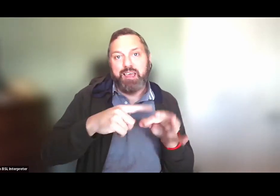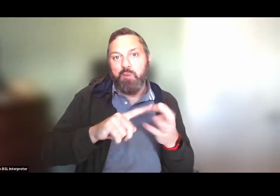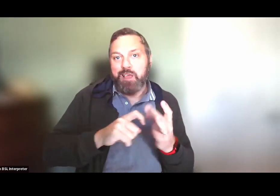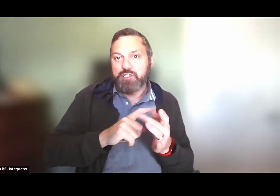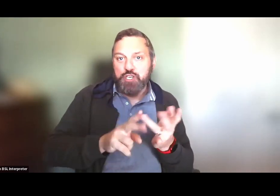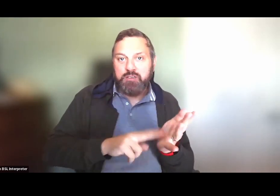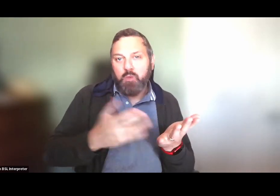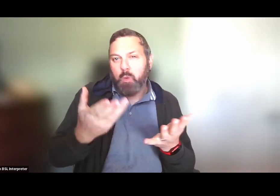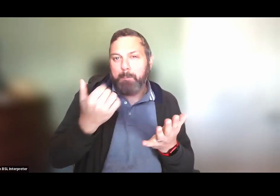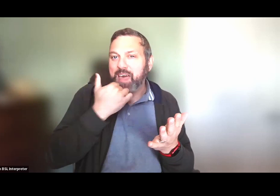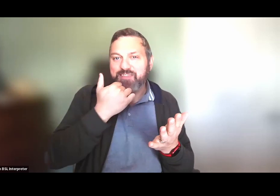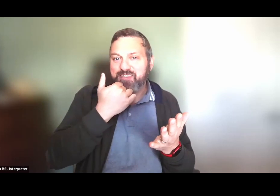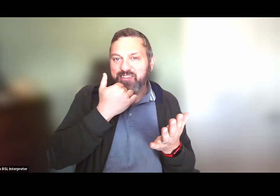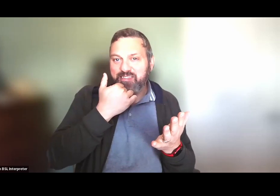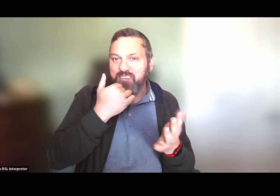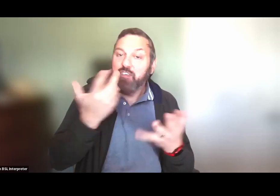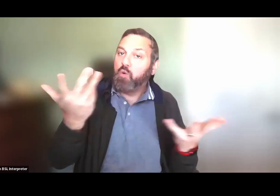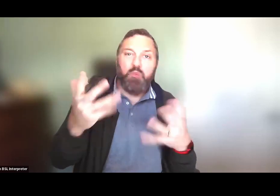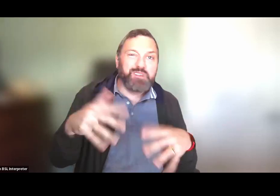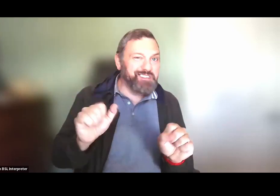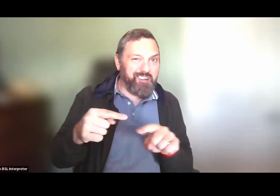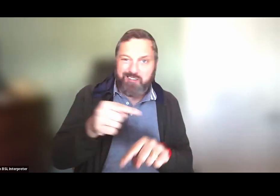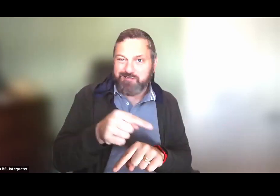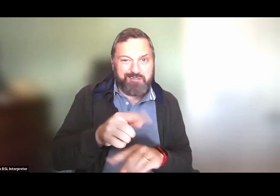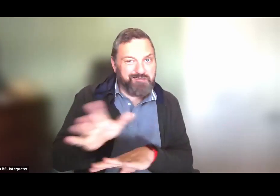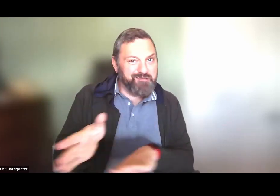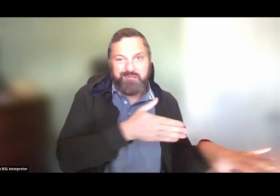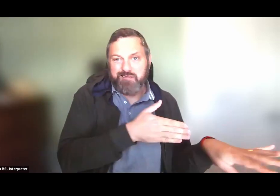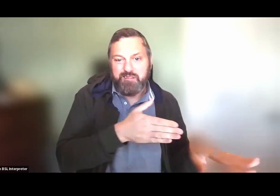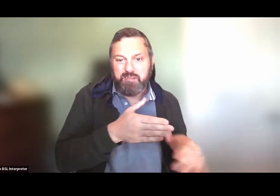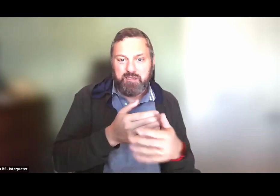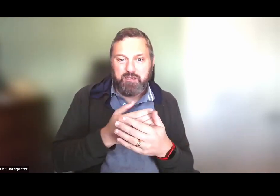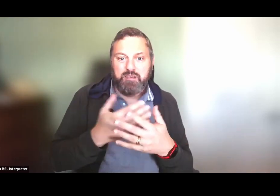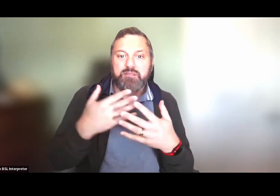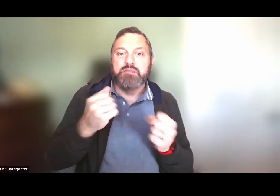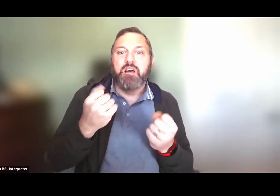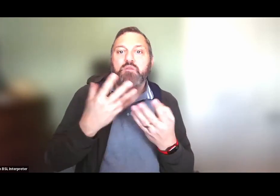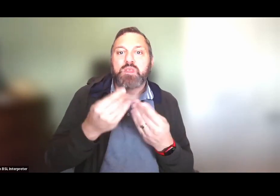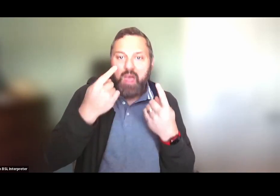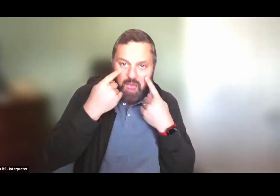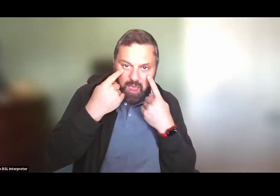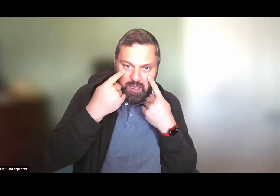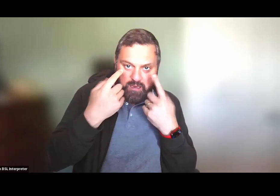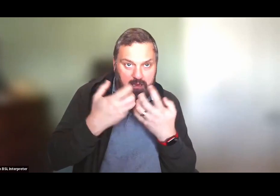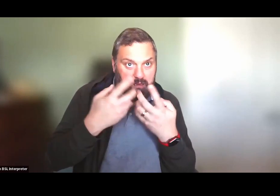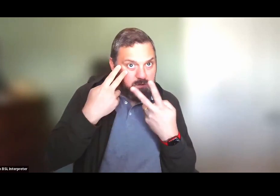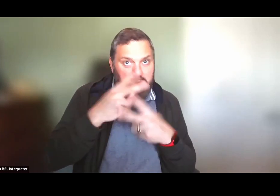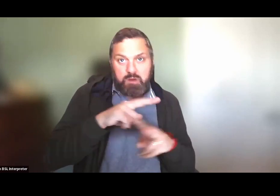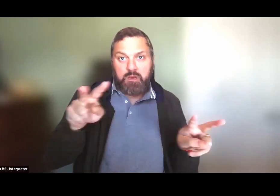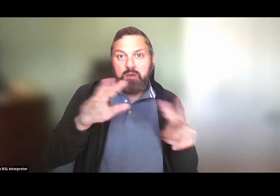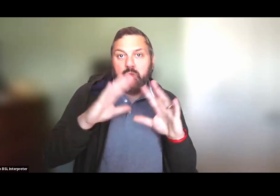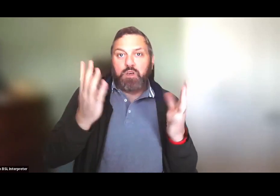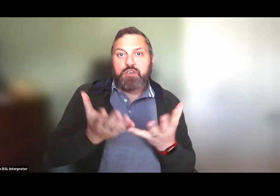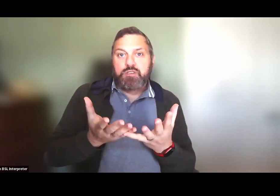maths. That's not where we begin. We begin with our eyes, the way we see the world,